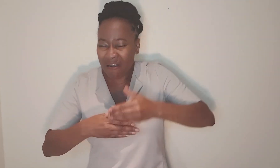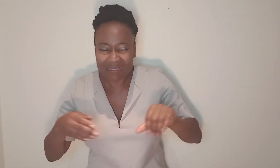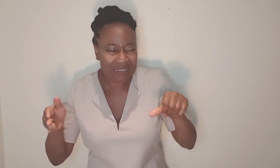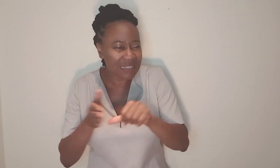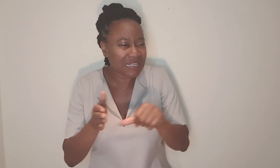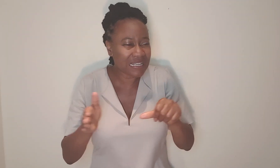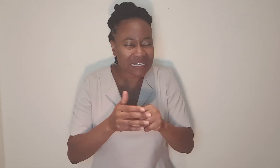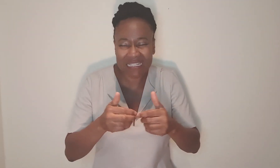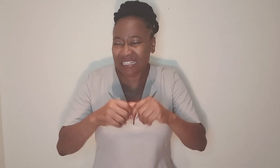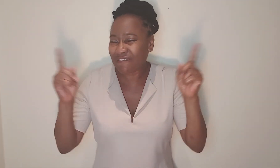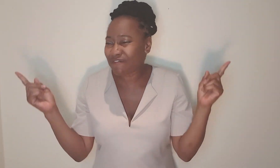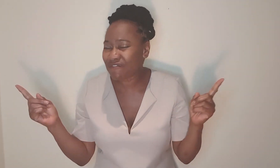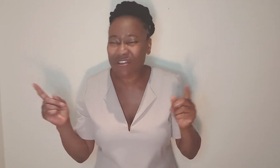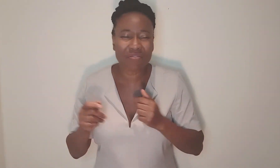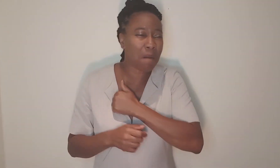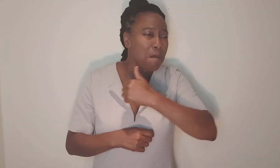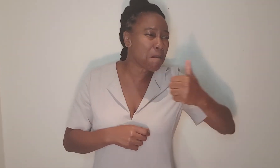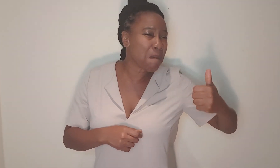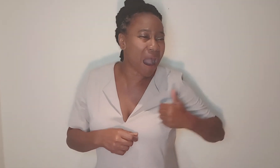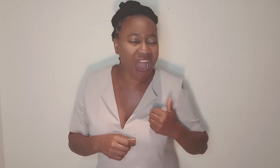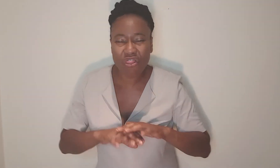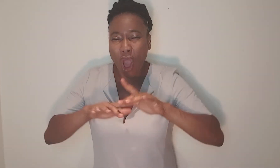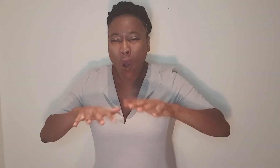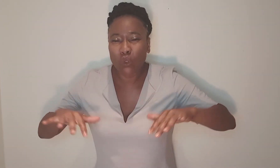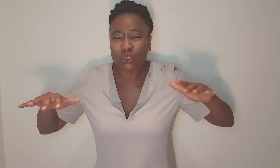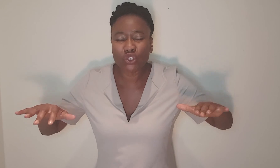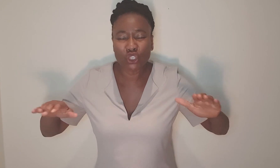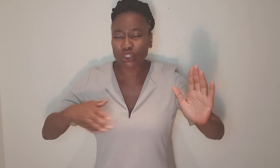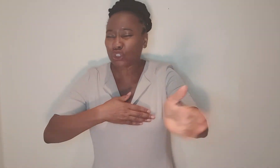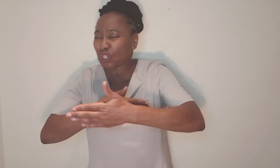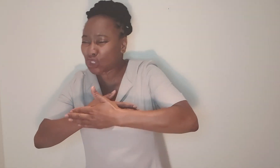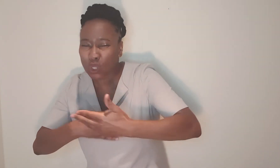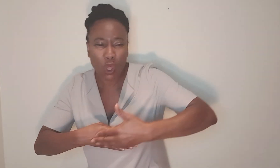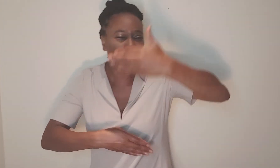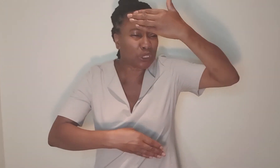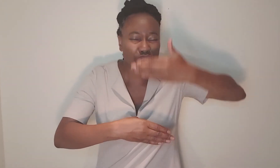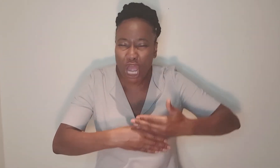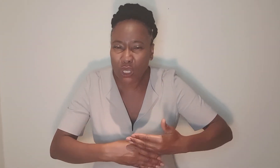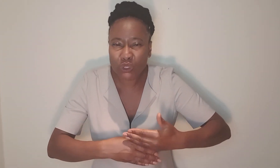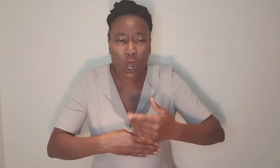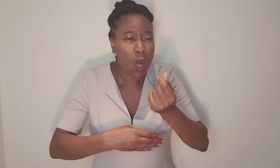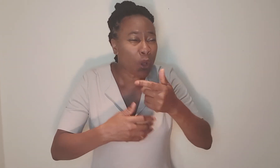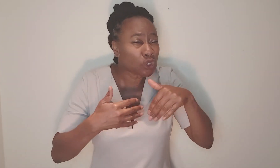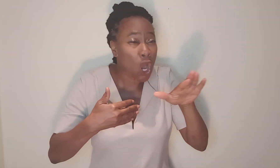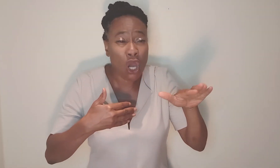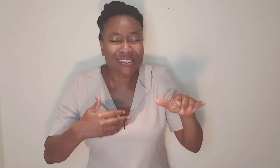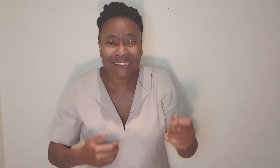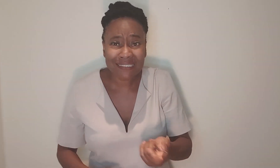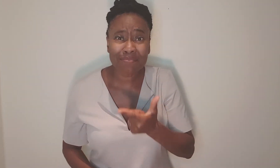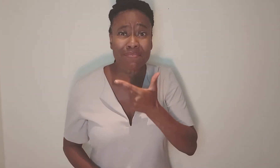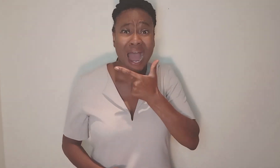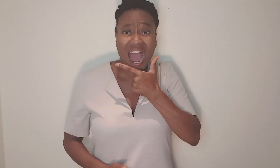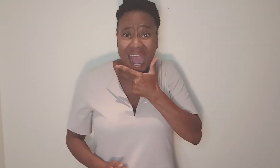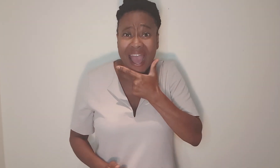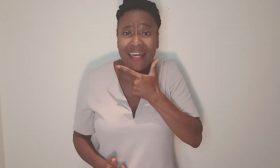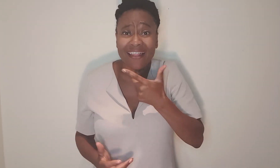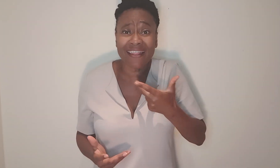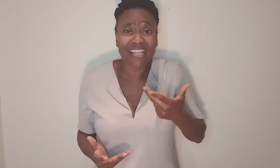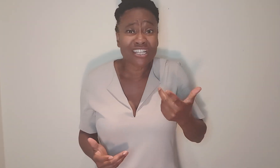the shut doors, the closed windows, the almost gones. And smile. Just once.